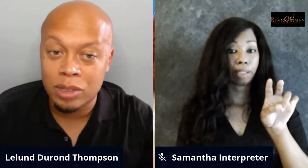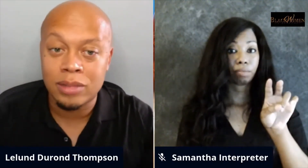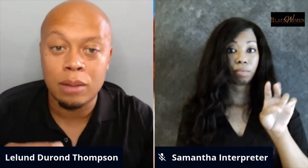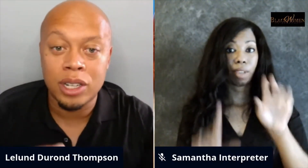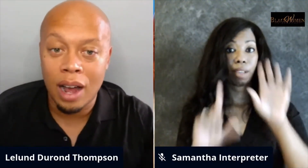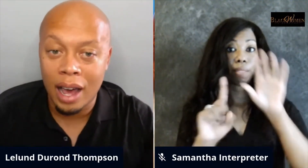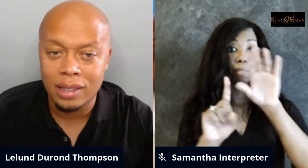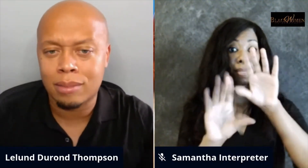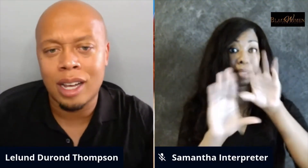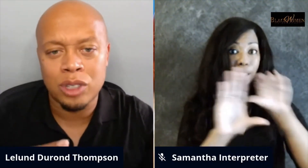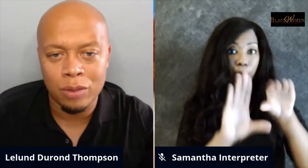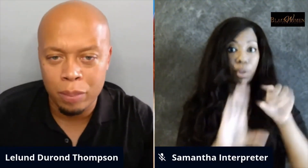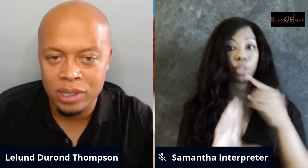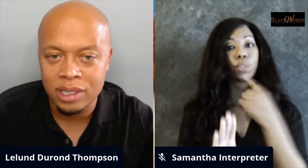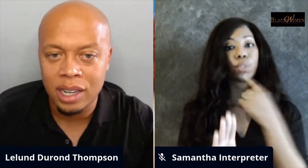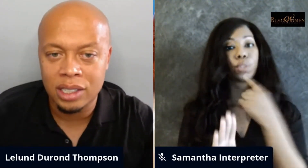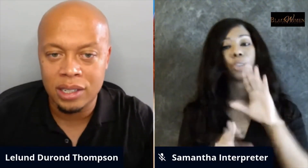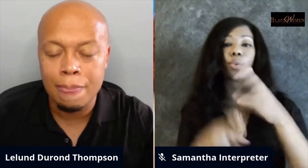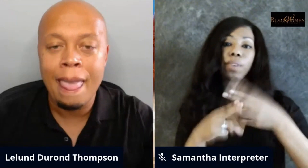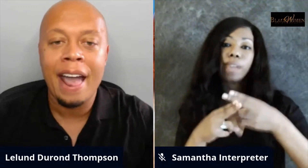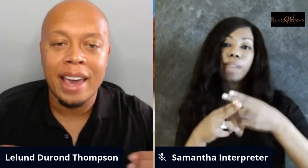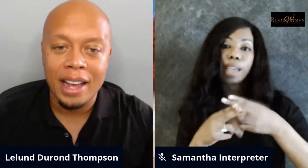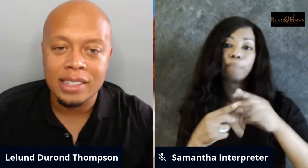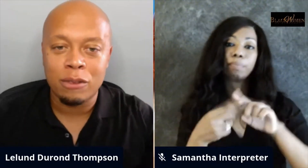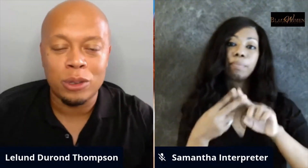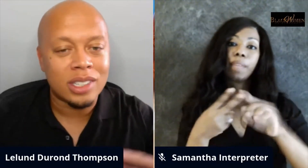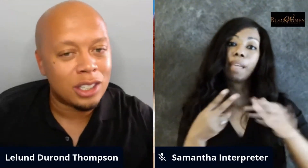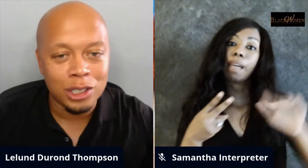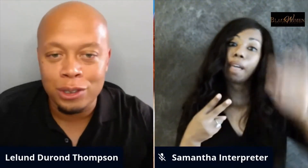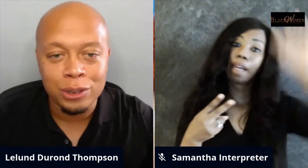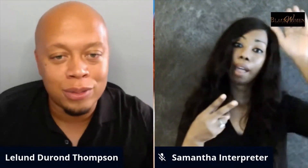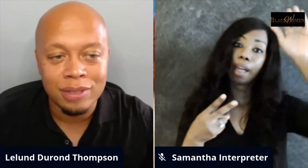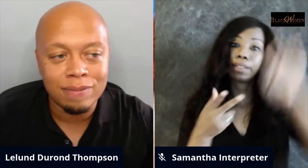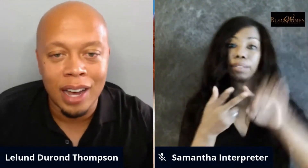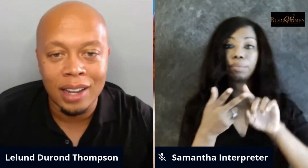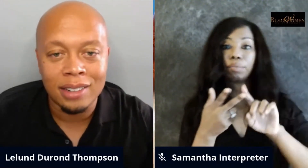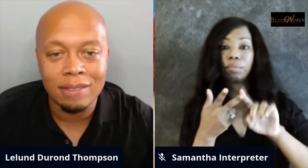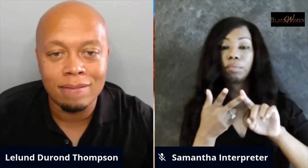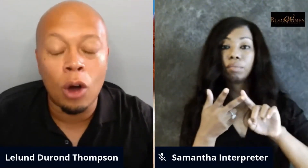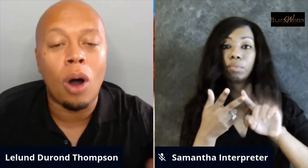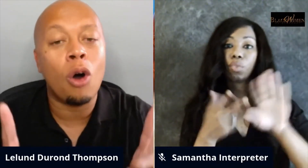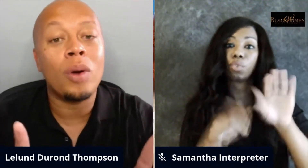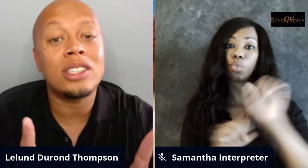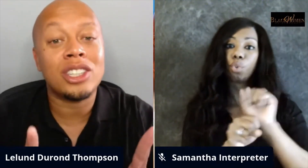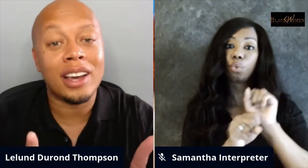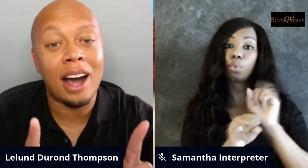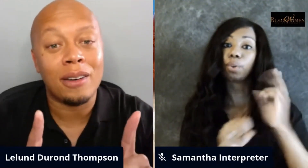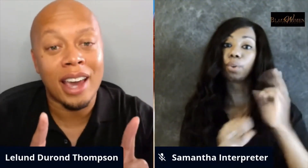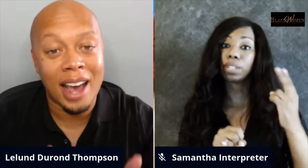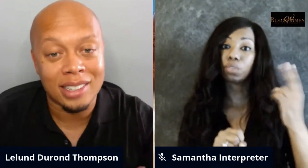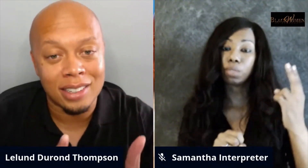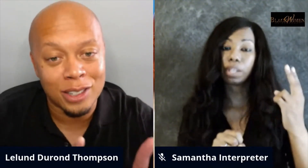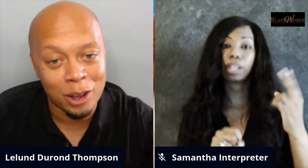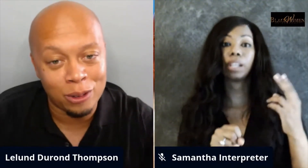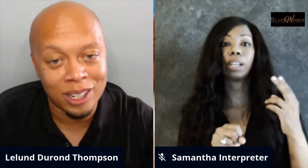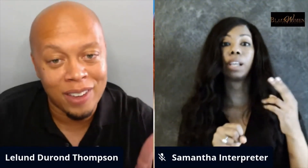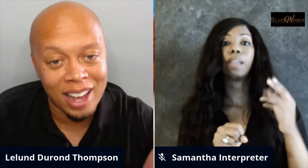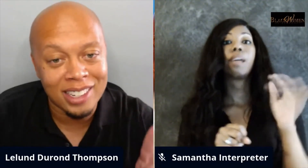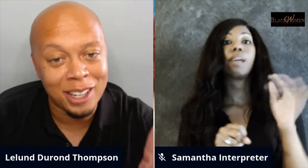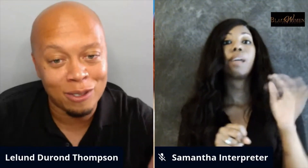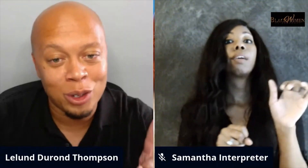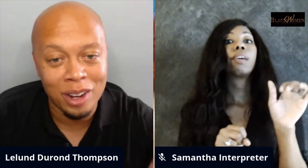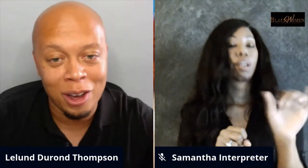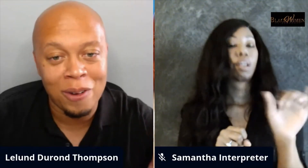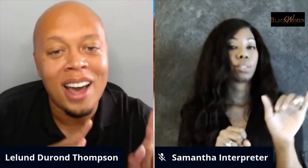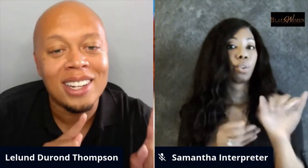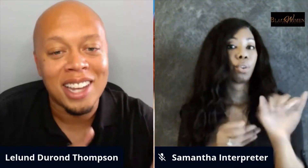name, sometimes your height, sometimes your representation. Casting will send you Oh, always check out casting's notes. If casting